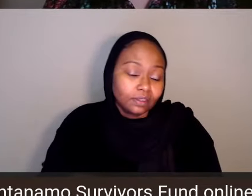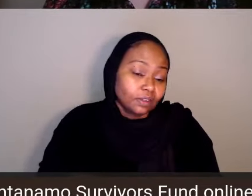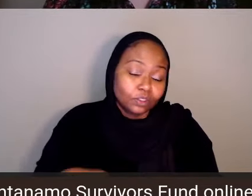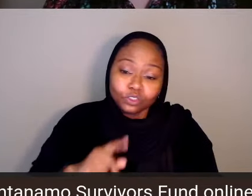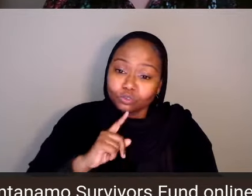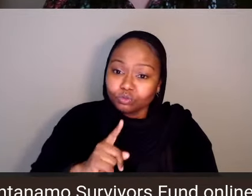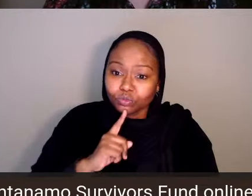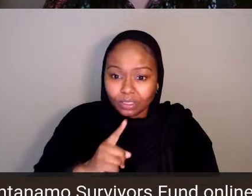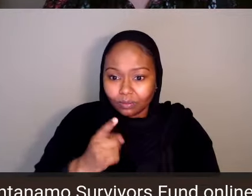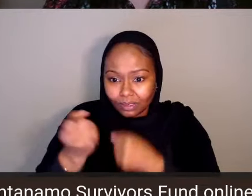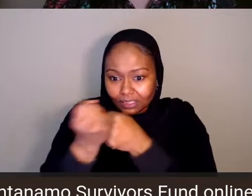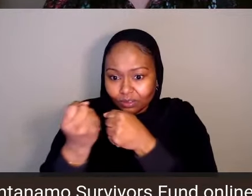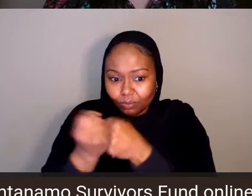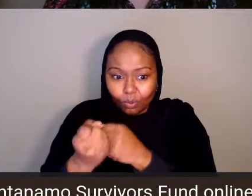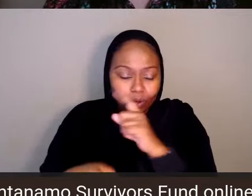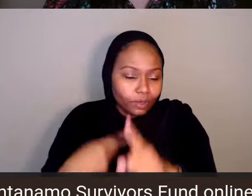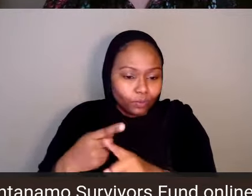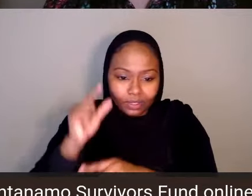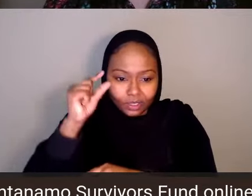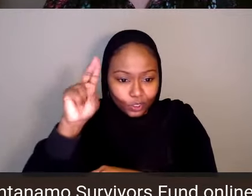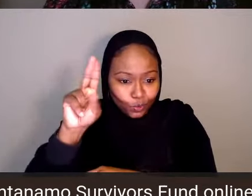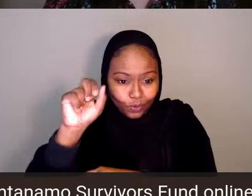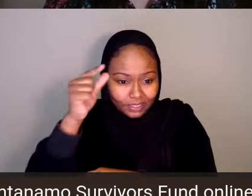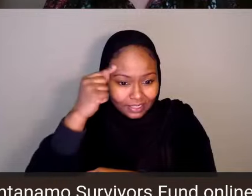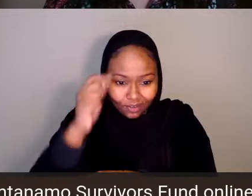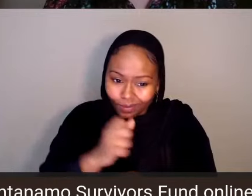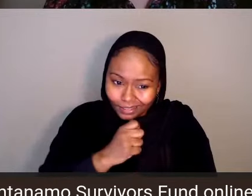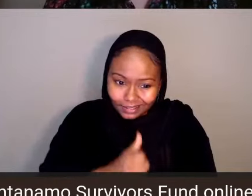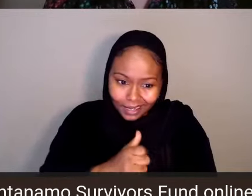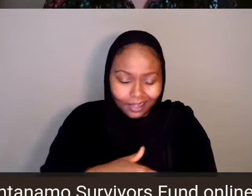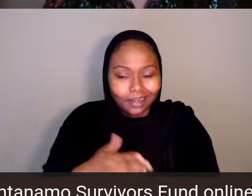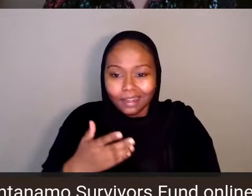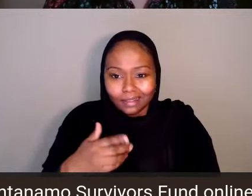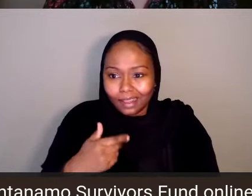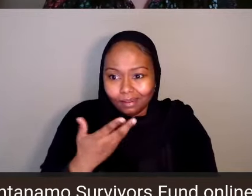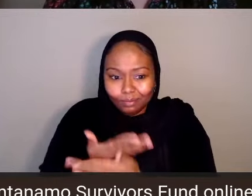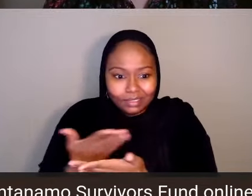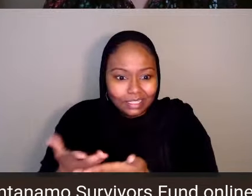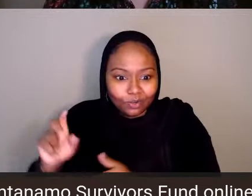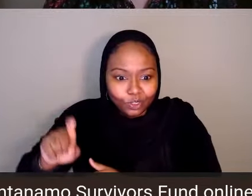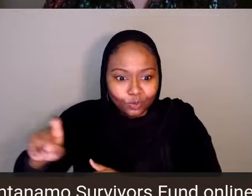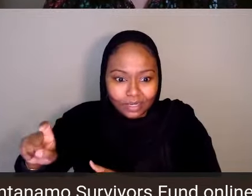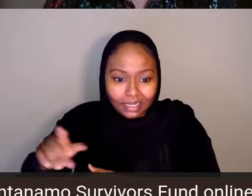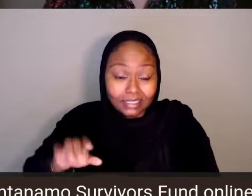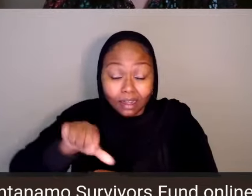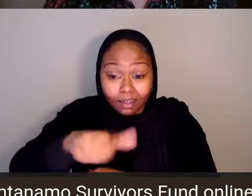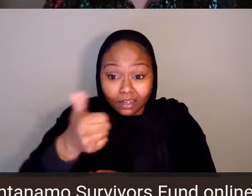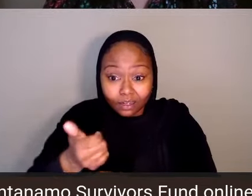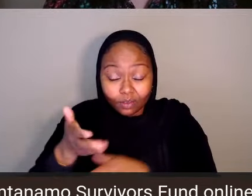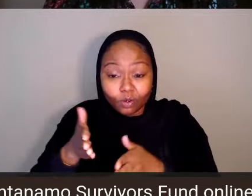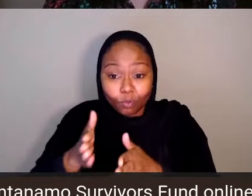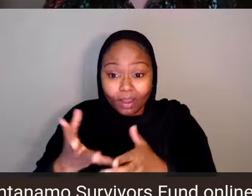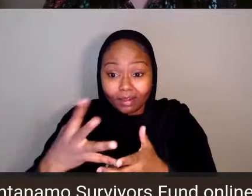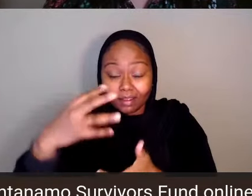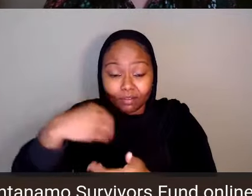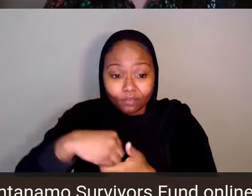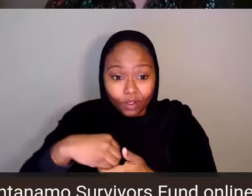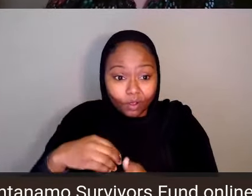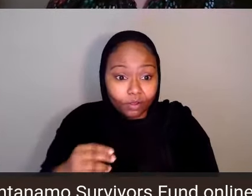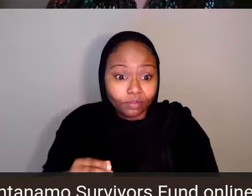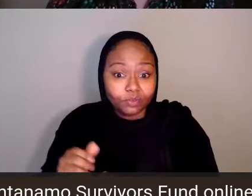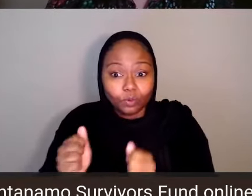U.S. government has not and support them around some material needs. Another way to get involved, of course,